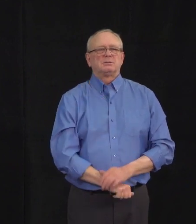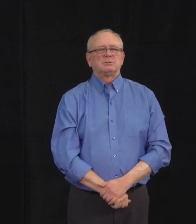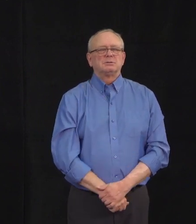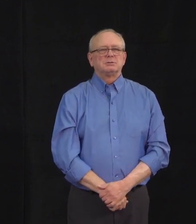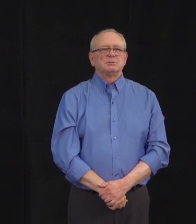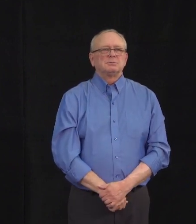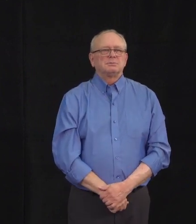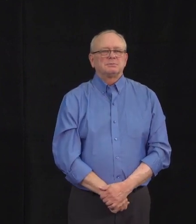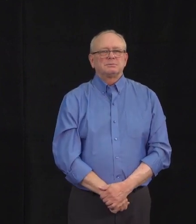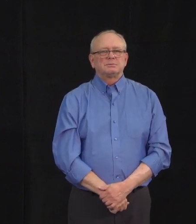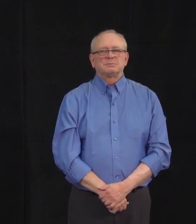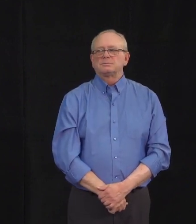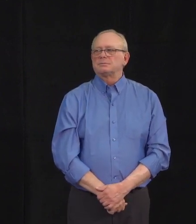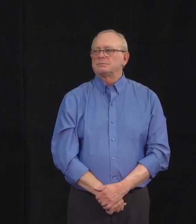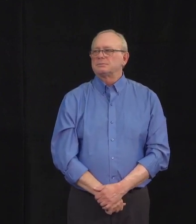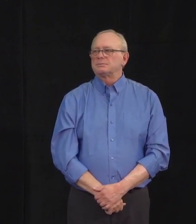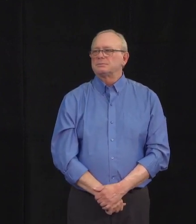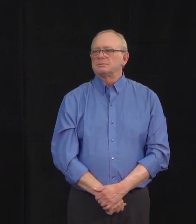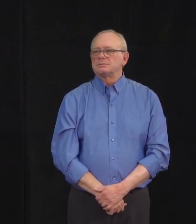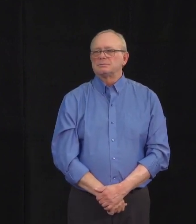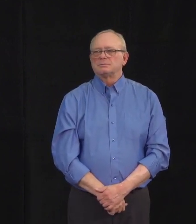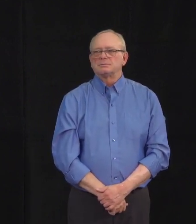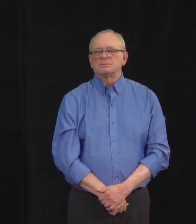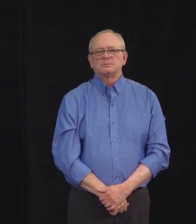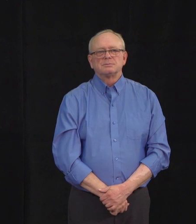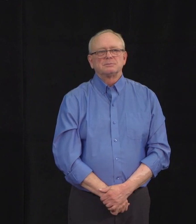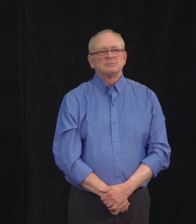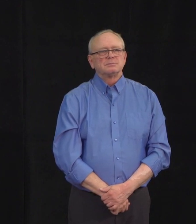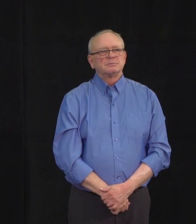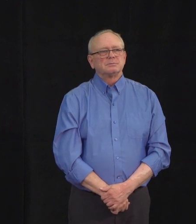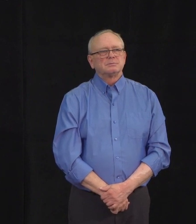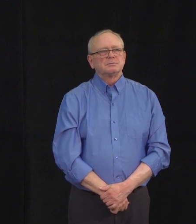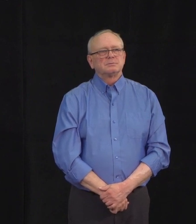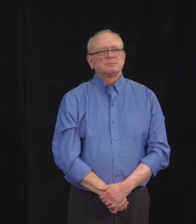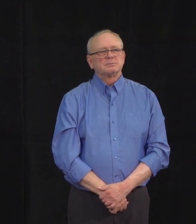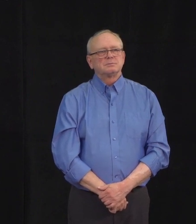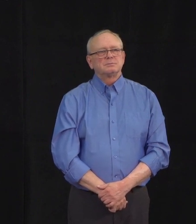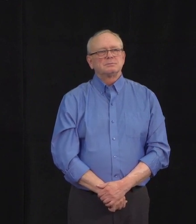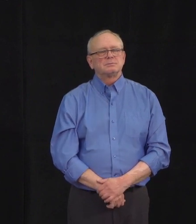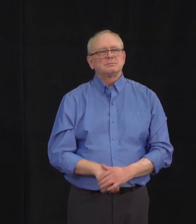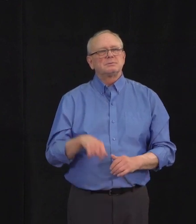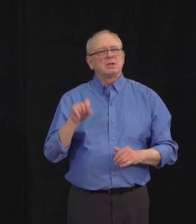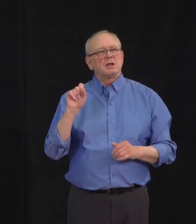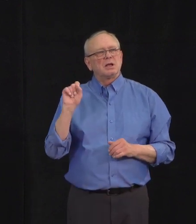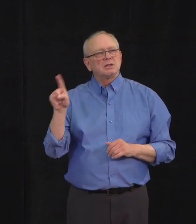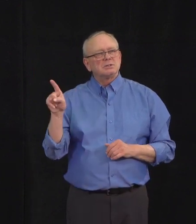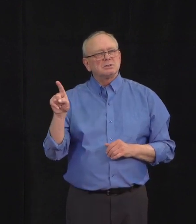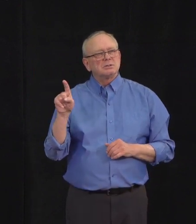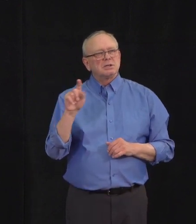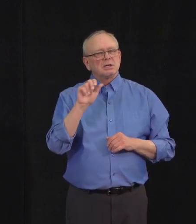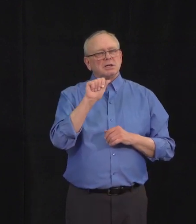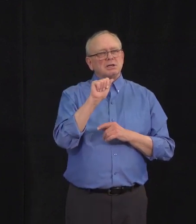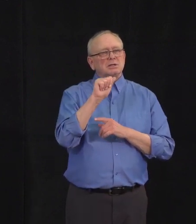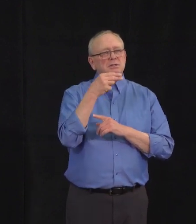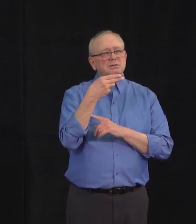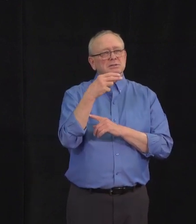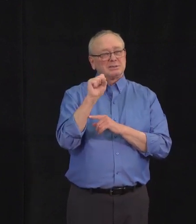Hi, thanks for taking my question. What gives AHS confidence that Cargill's safe to reopen?